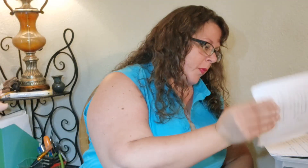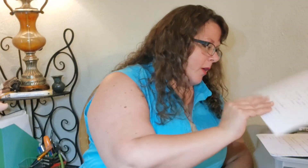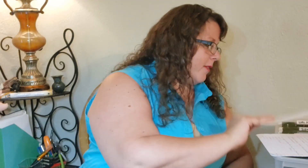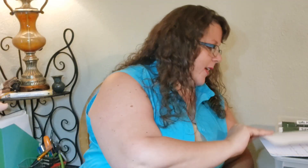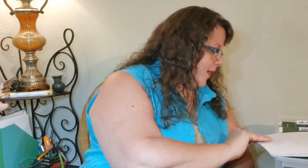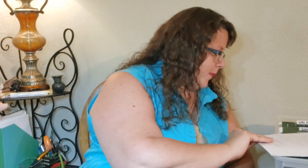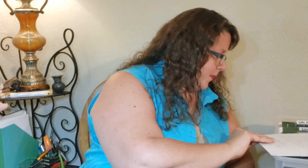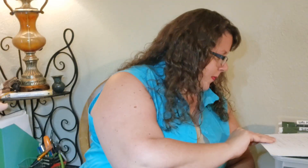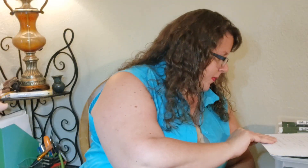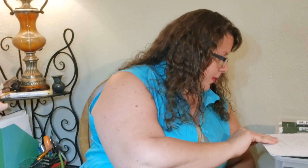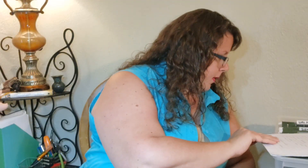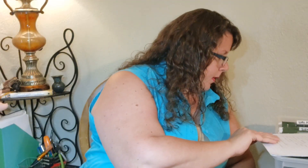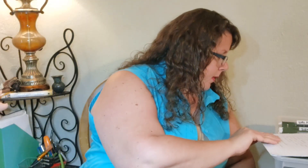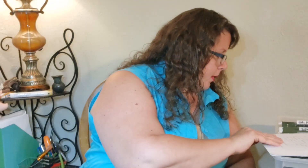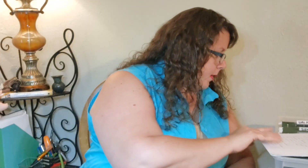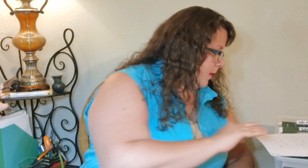All right.